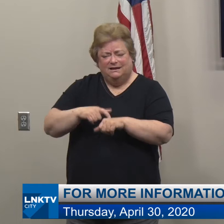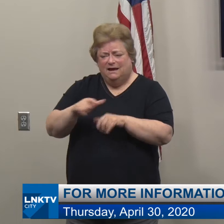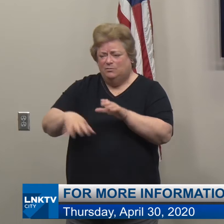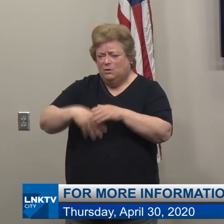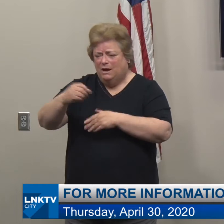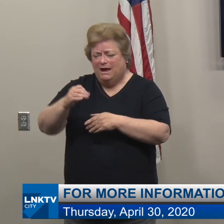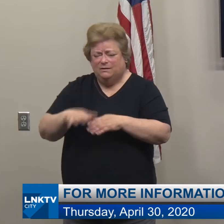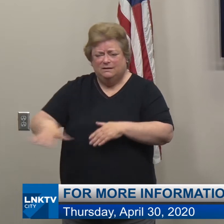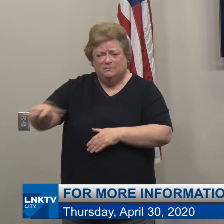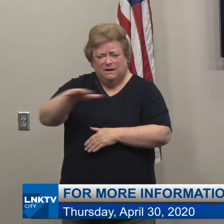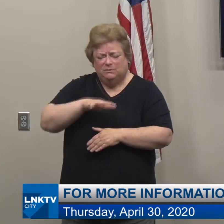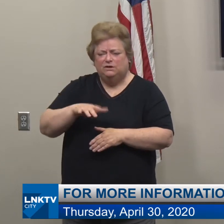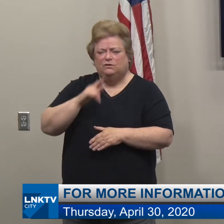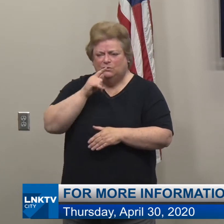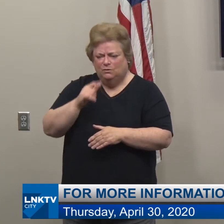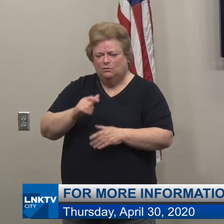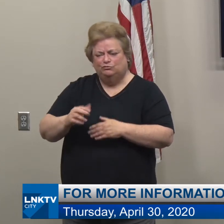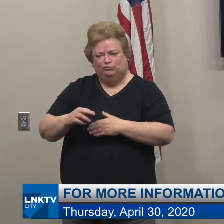public and around other people.